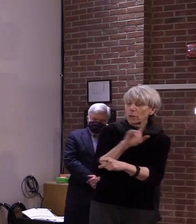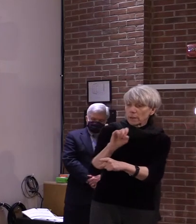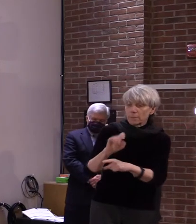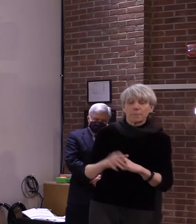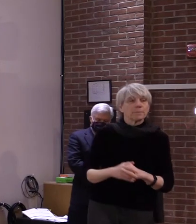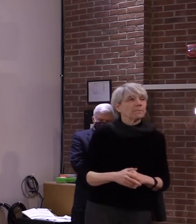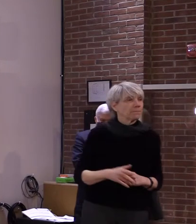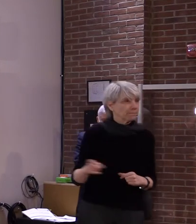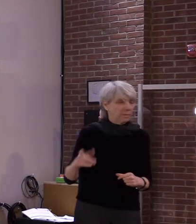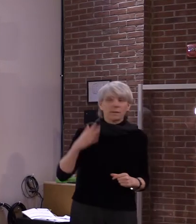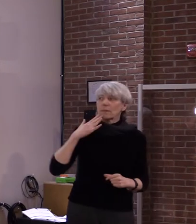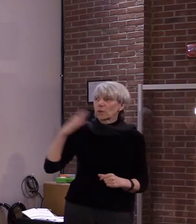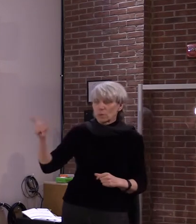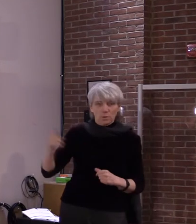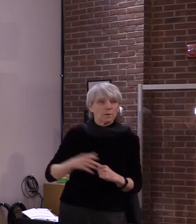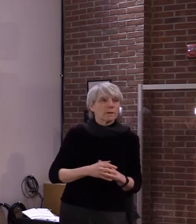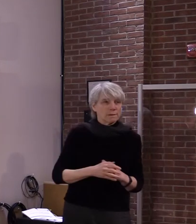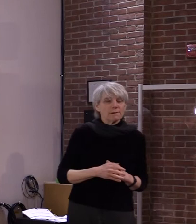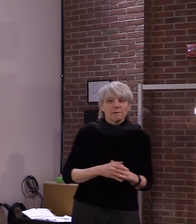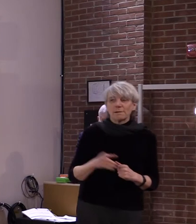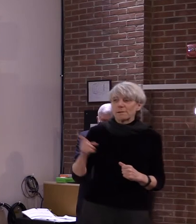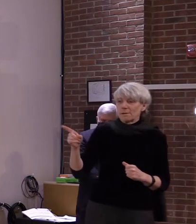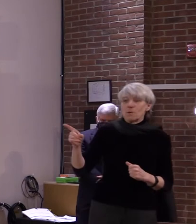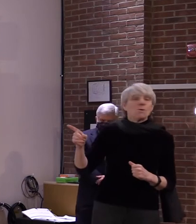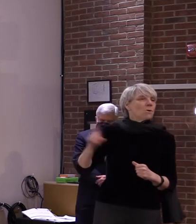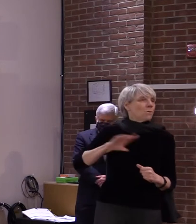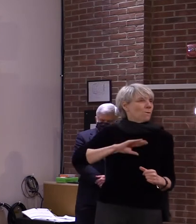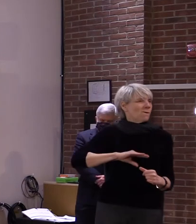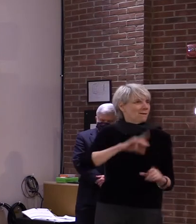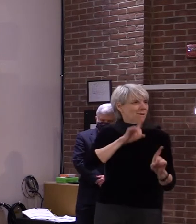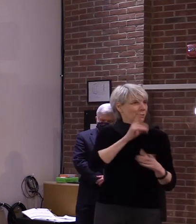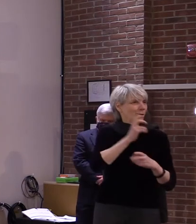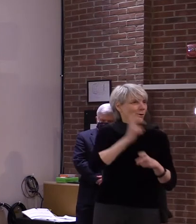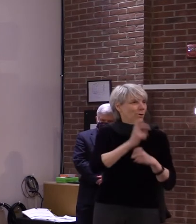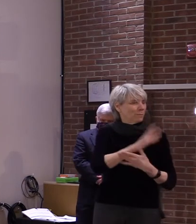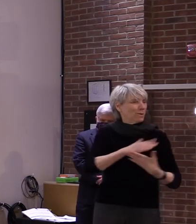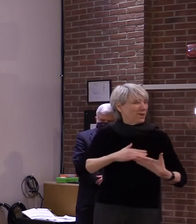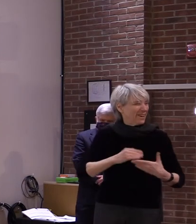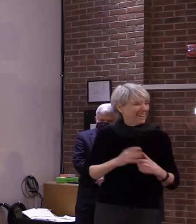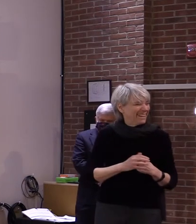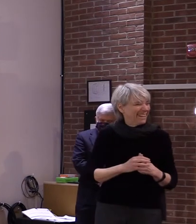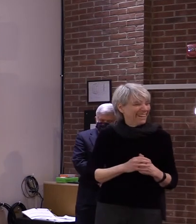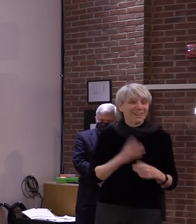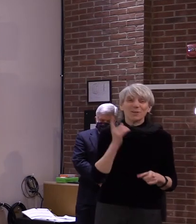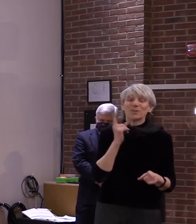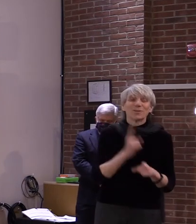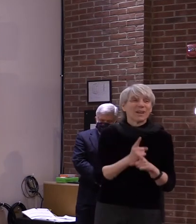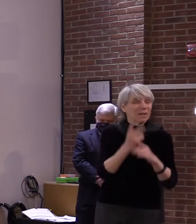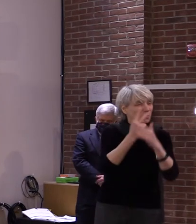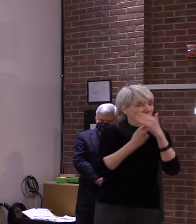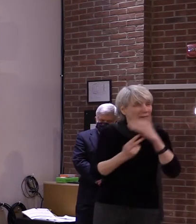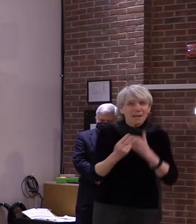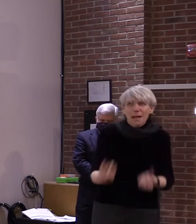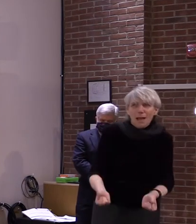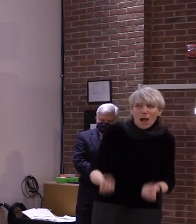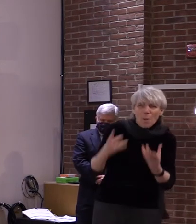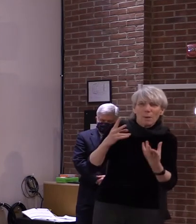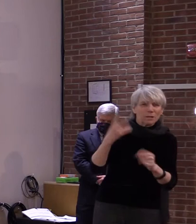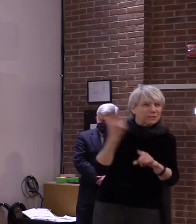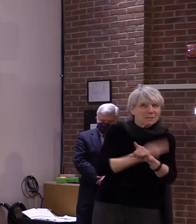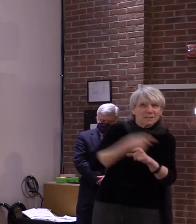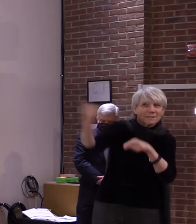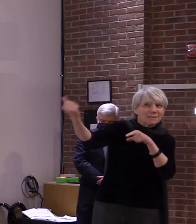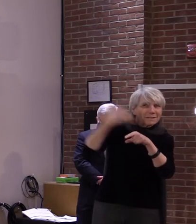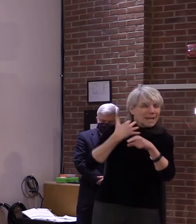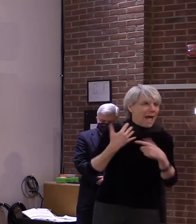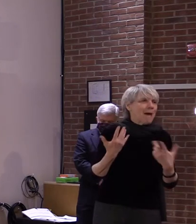thank you governor i'm glad you picked the really hard part of the question which is definitely about the predictability of the vaccine um i'll just elaborate